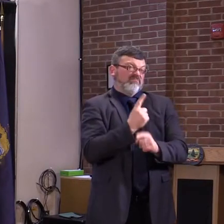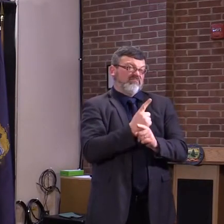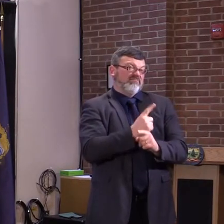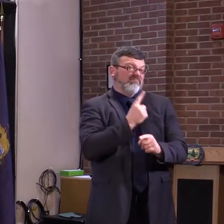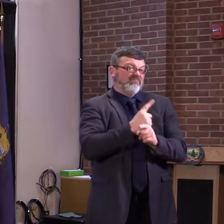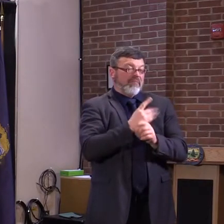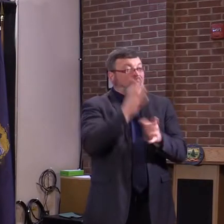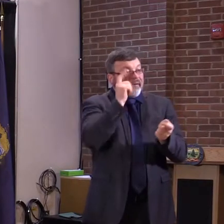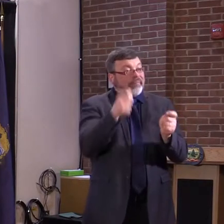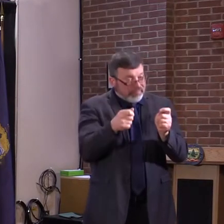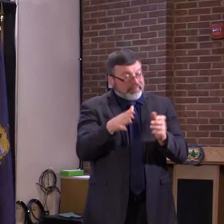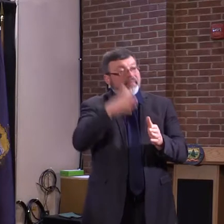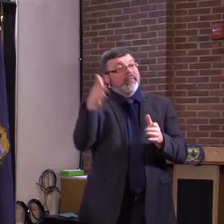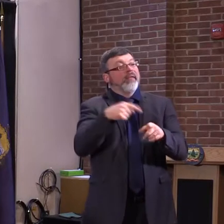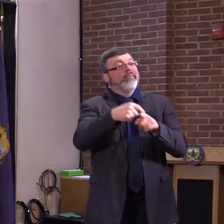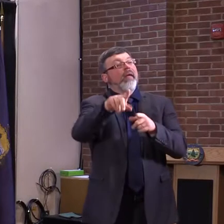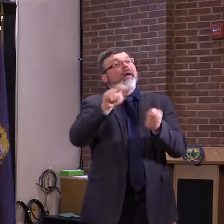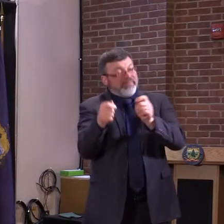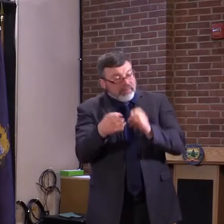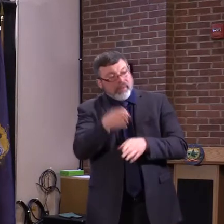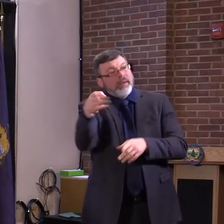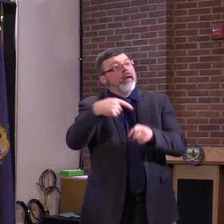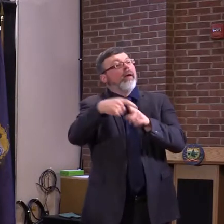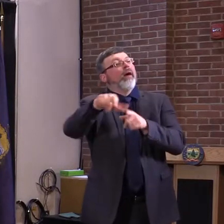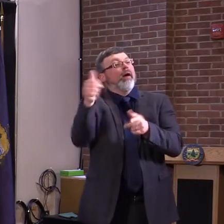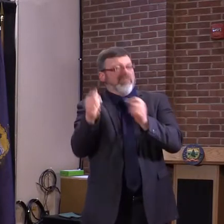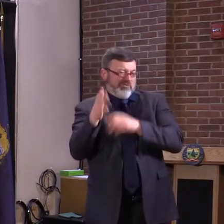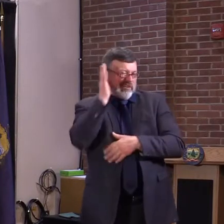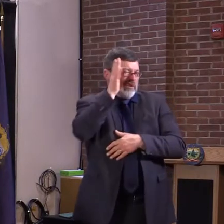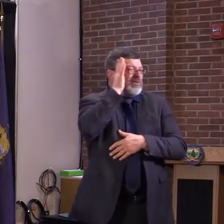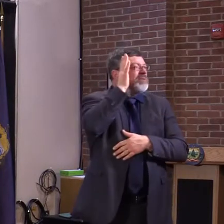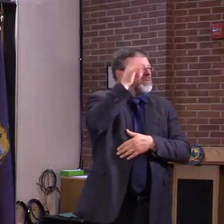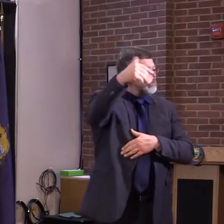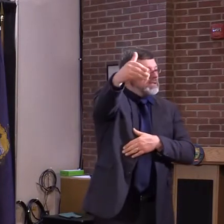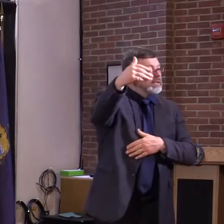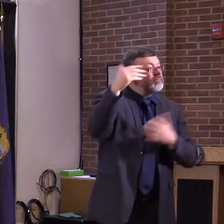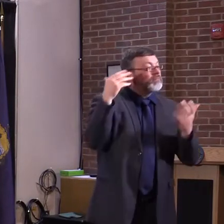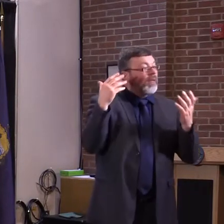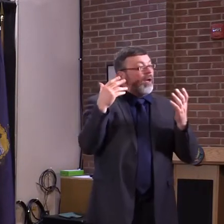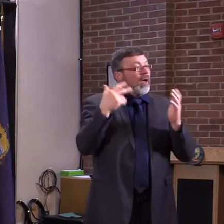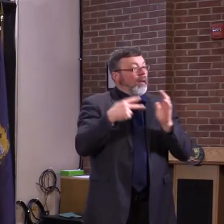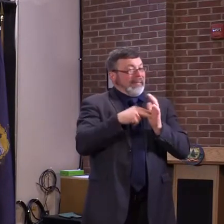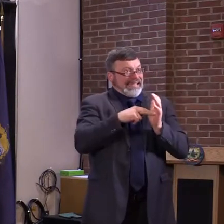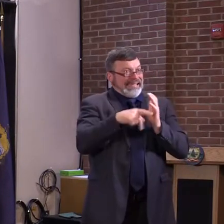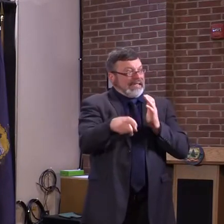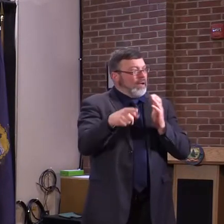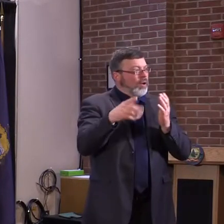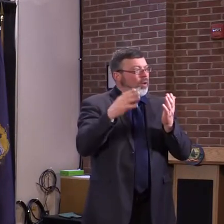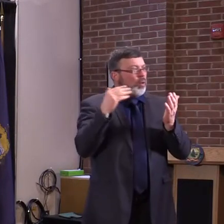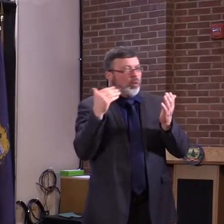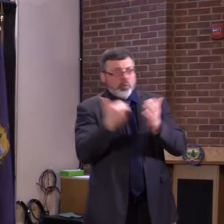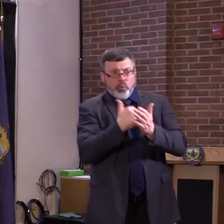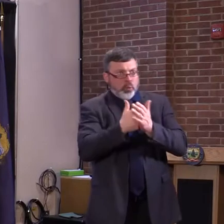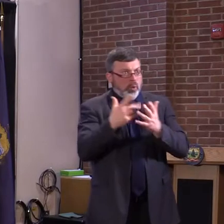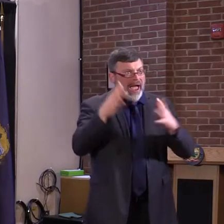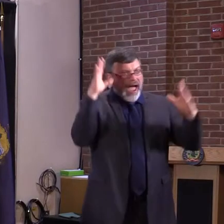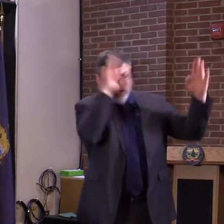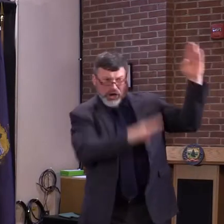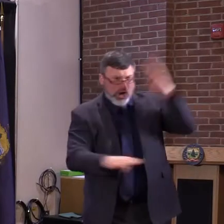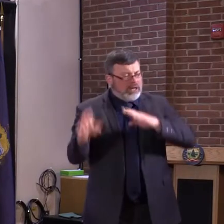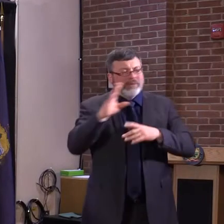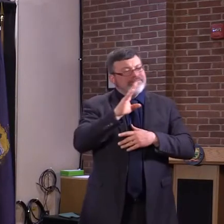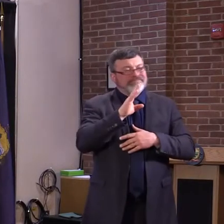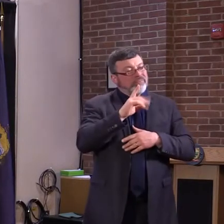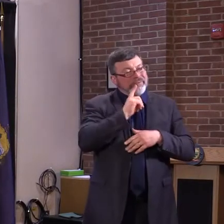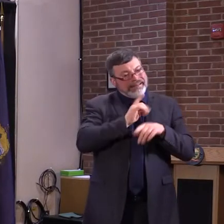variant, but rather a more transmissible version of the original Omicron. Besides the fact that it can spread